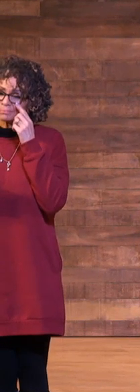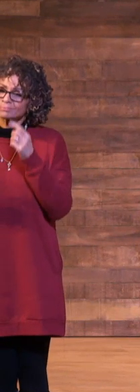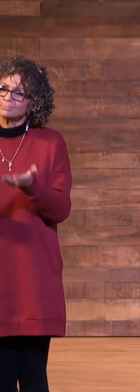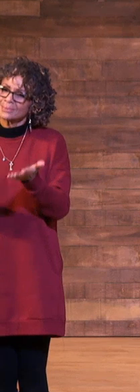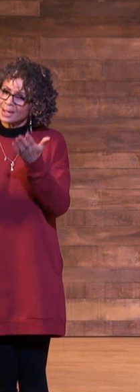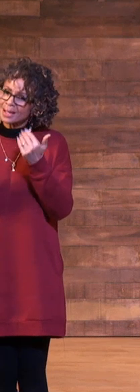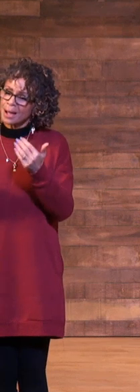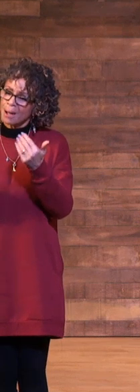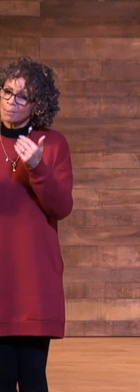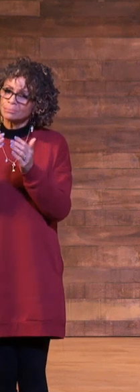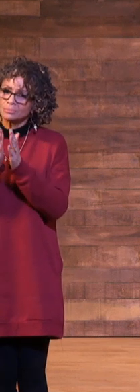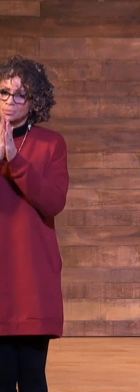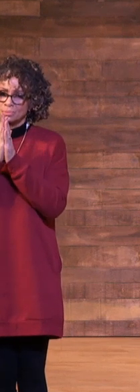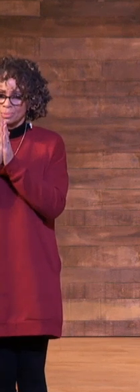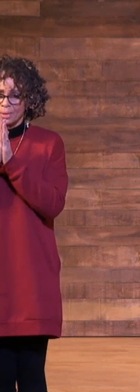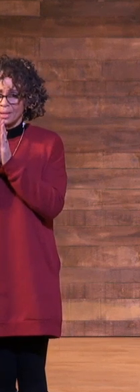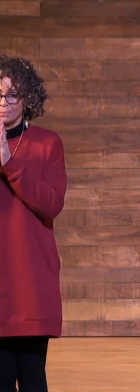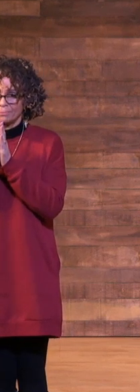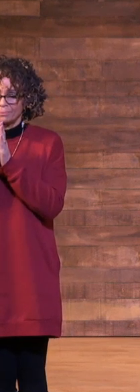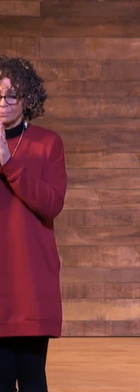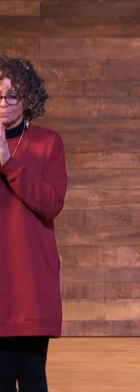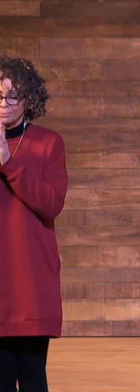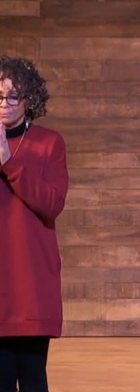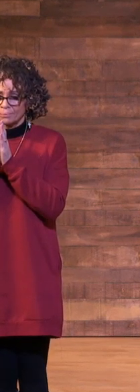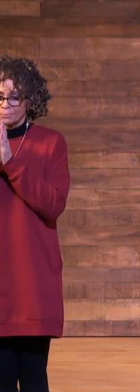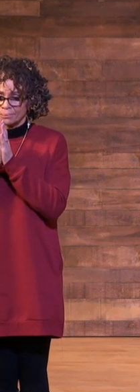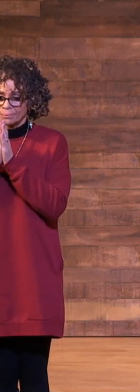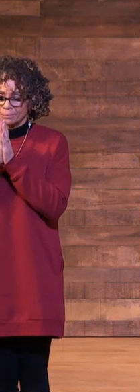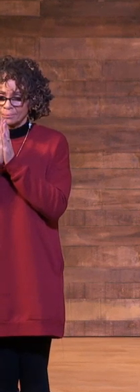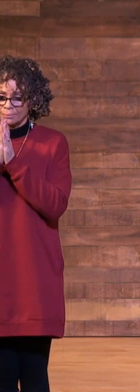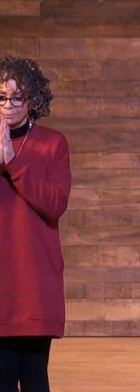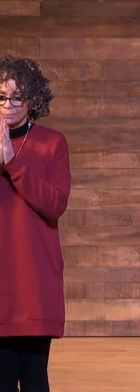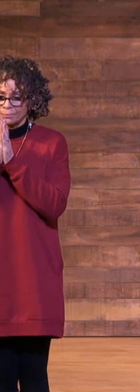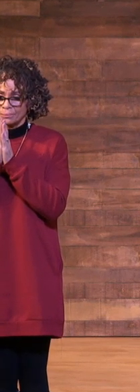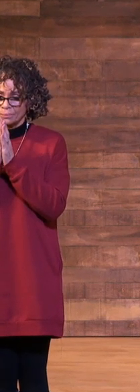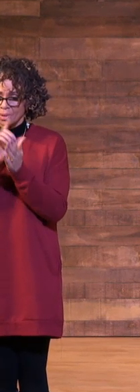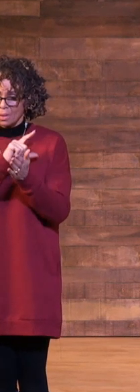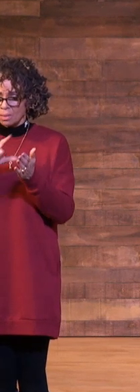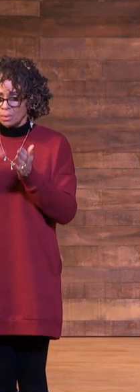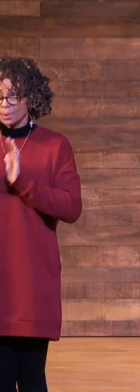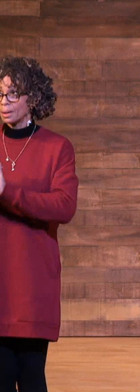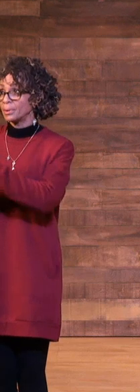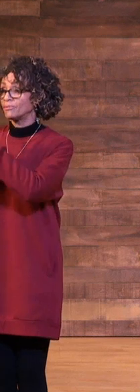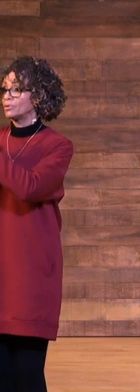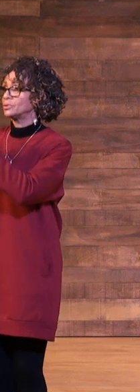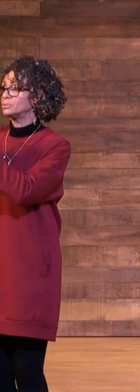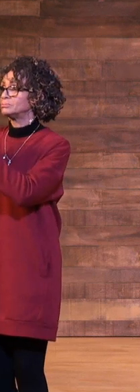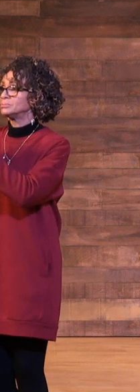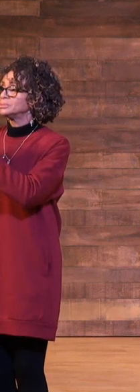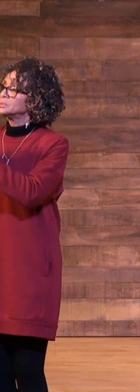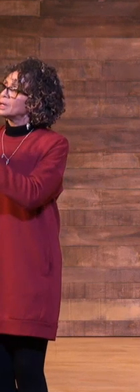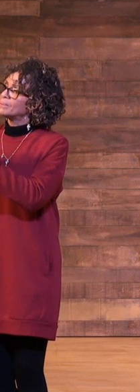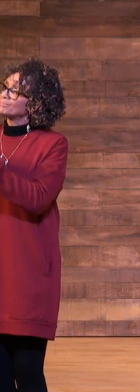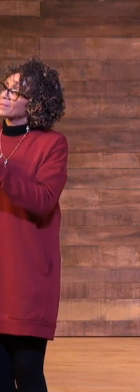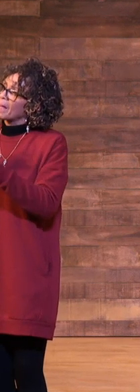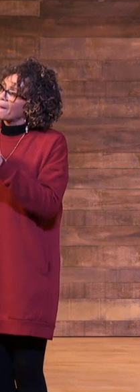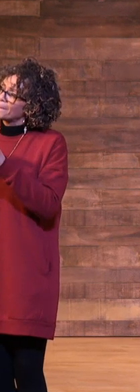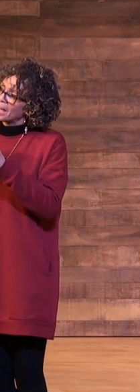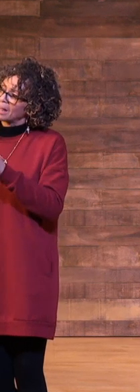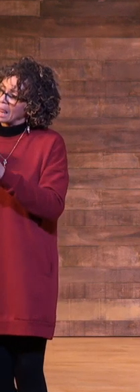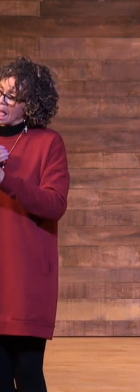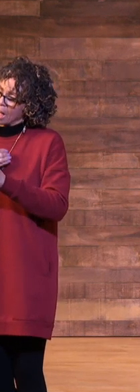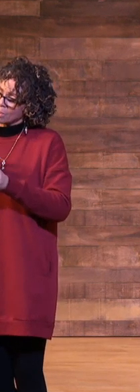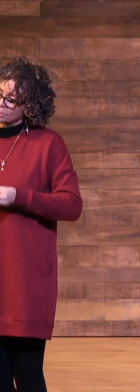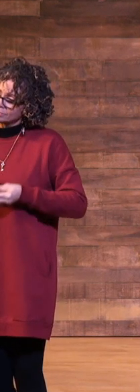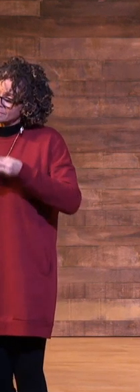me in a prayer over the offering. Lord, we come to you in prayer over this offering today. Please allow each